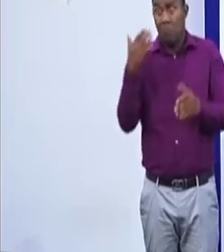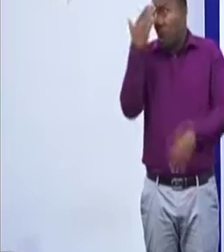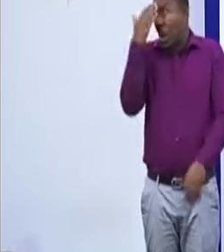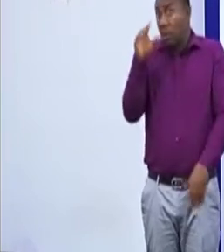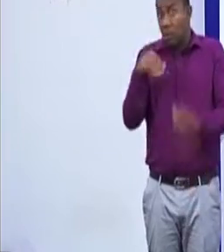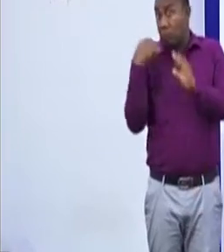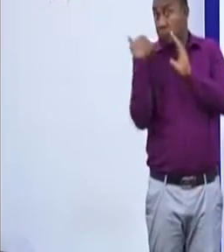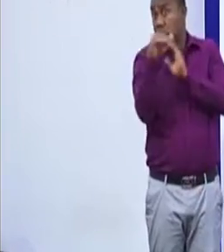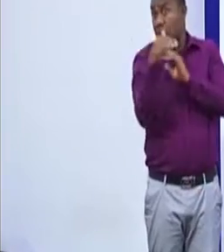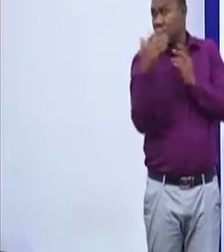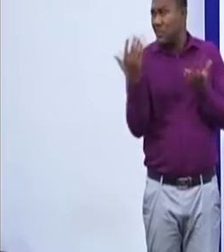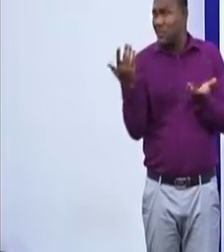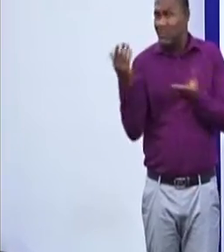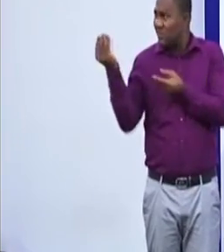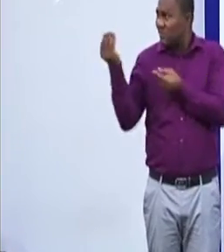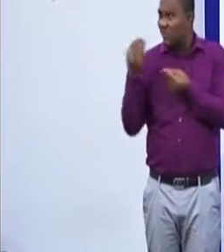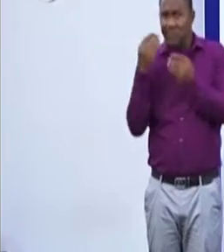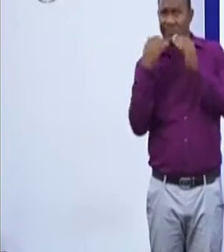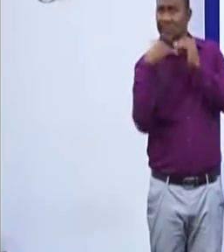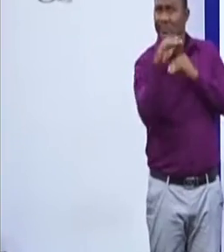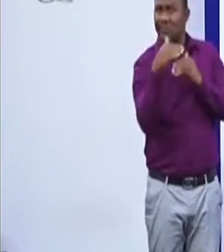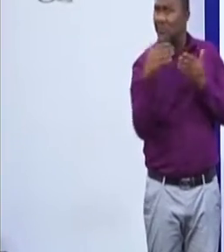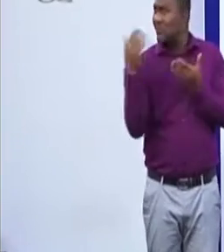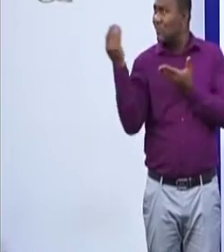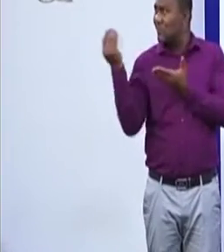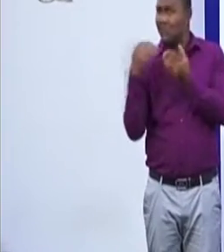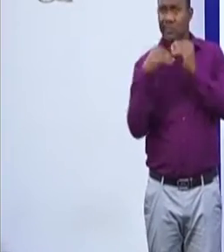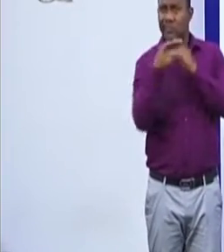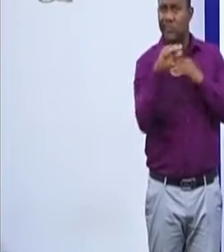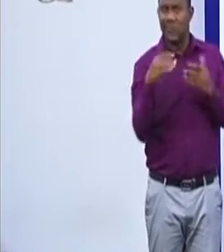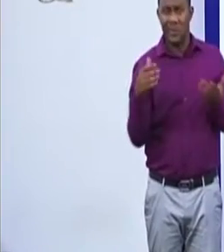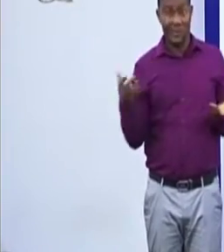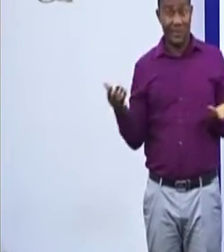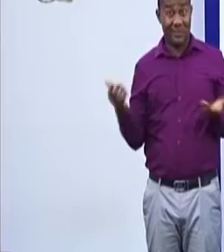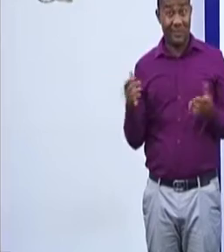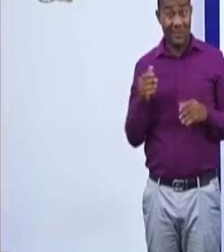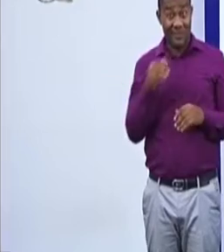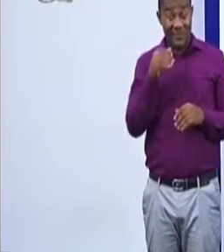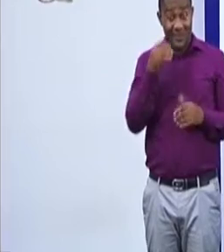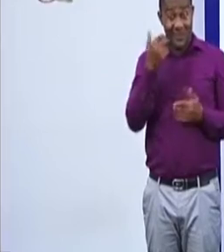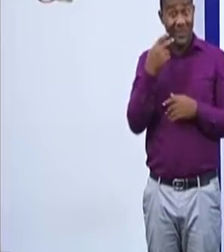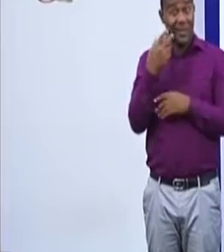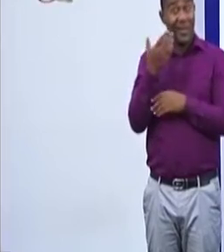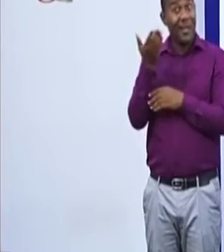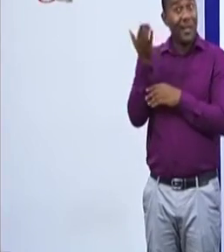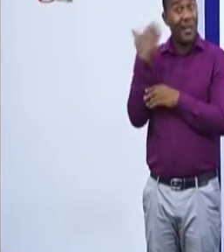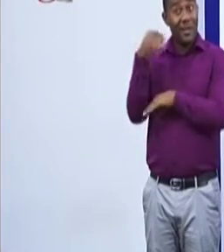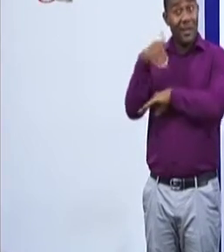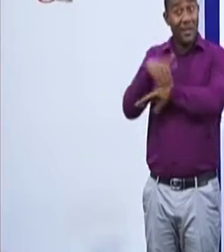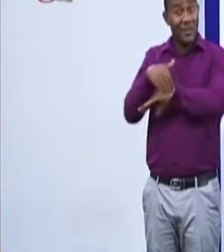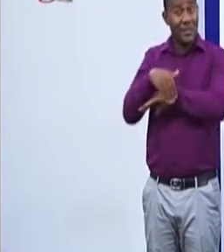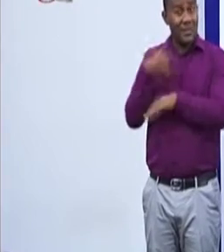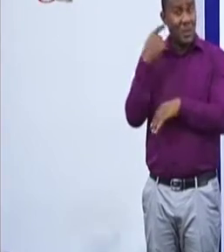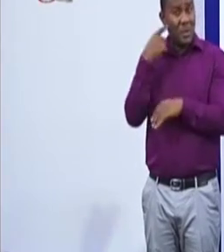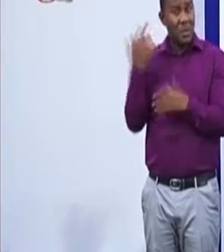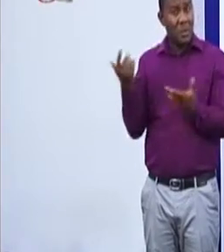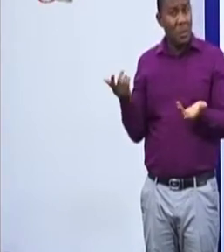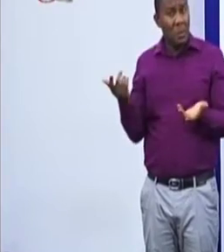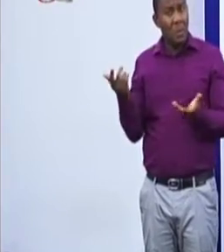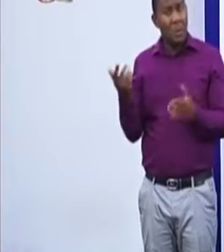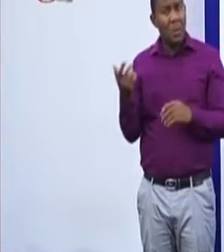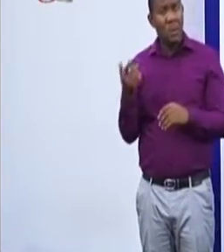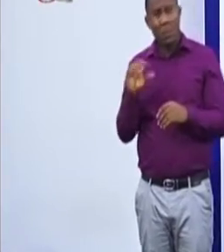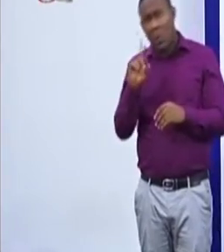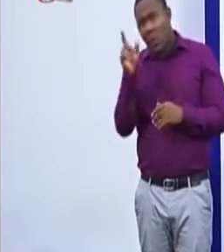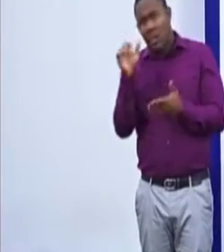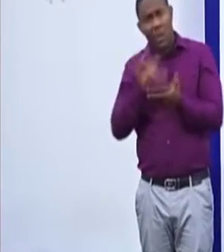forwarded it as I received it. Indeed, I'm sure last night you saw some fabrications going around that our case count was around 1,000